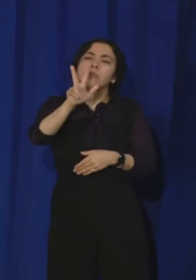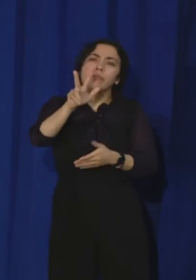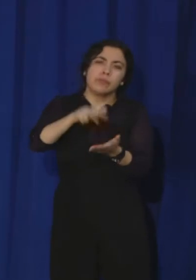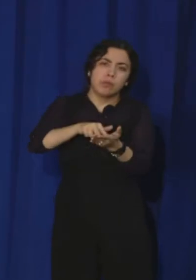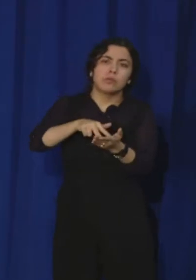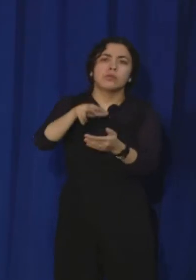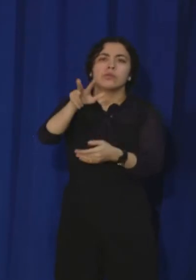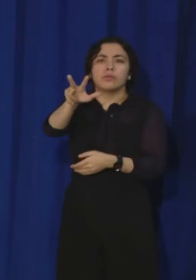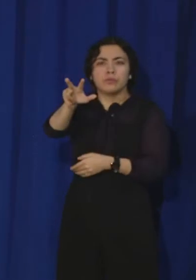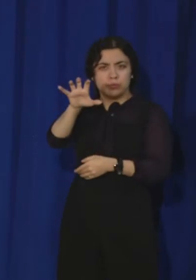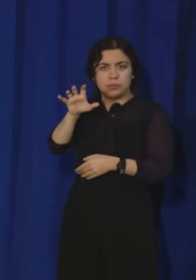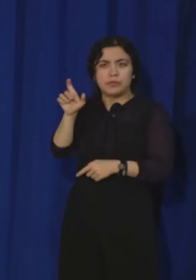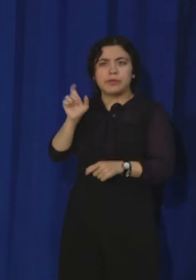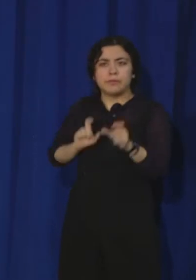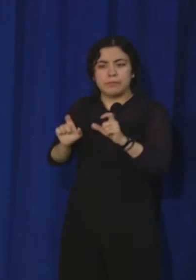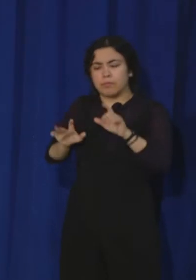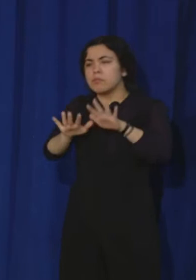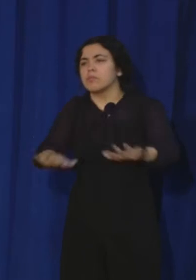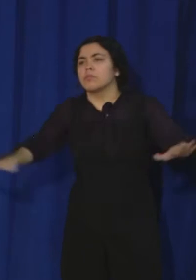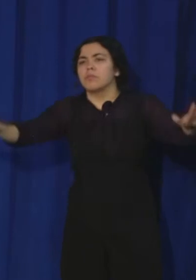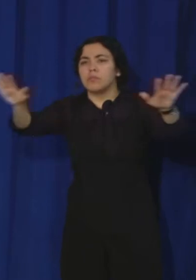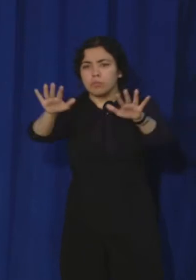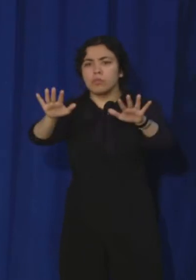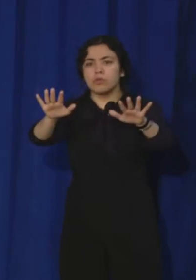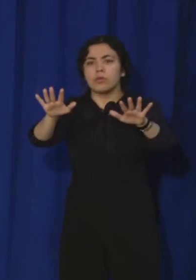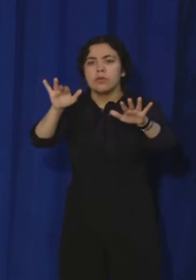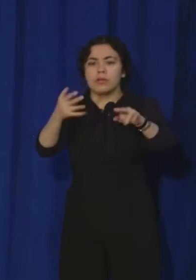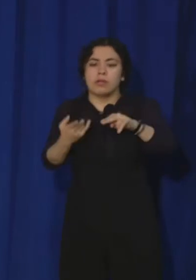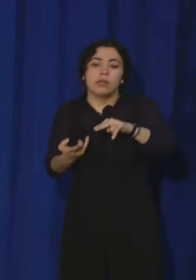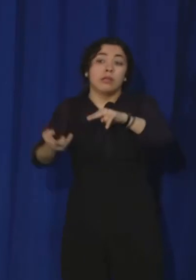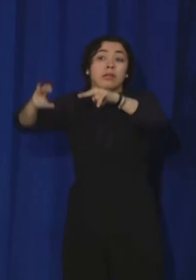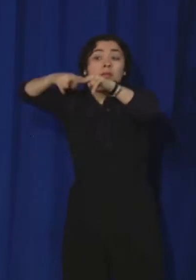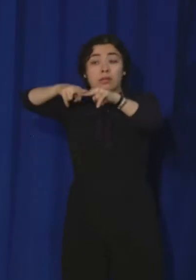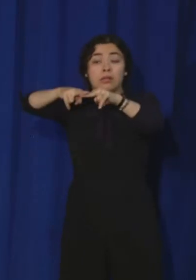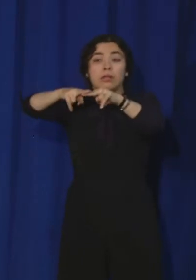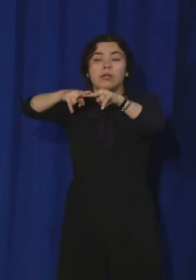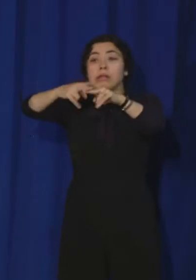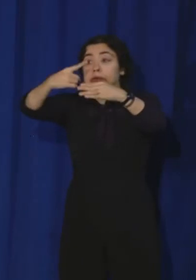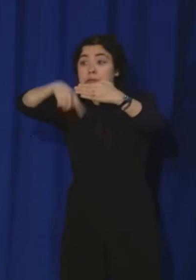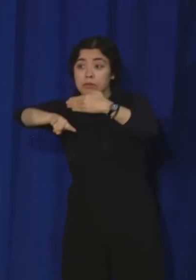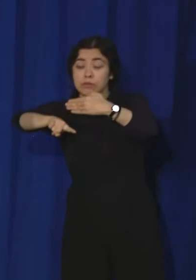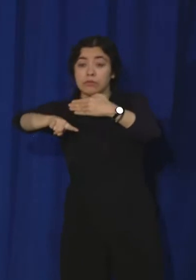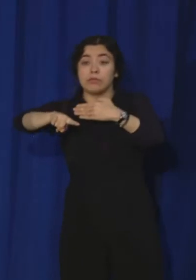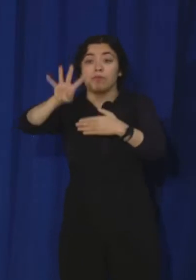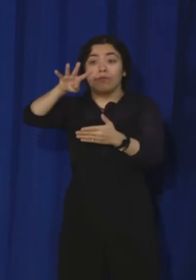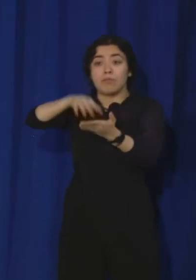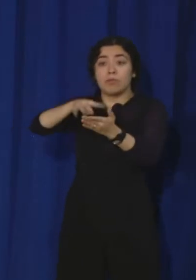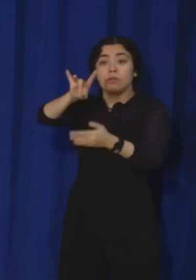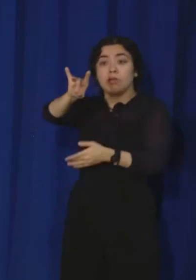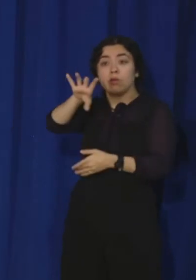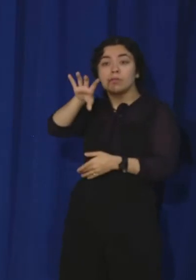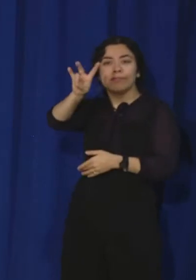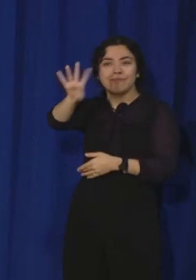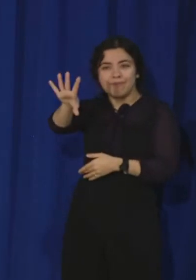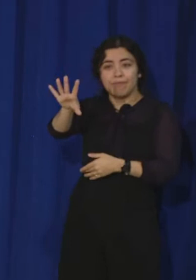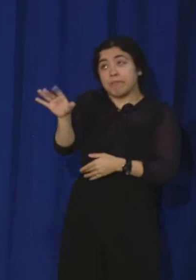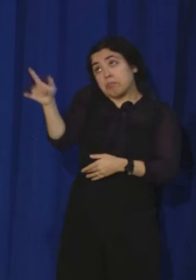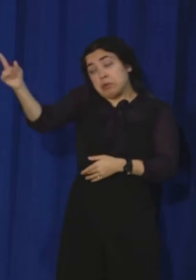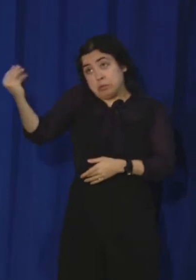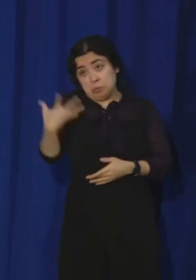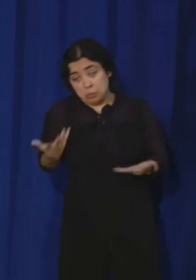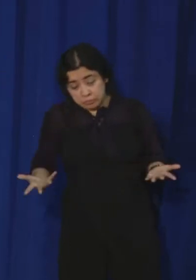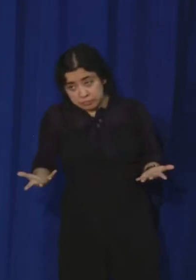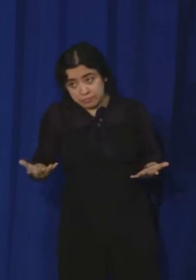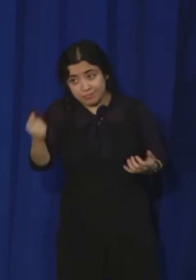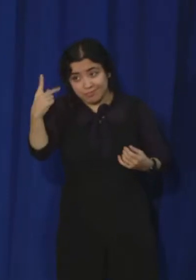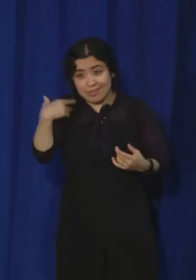appointments across all of the pods that are opening, with increasing to 4,875 by next week. That's what the planning team has told me. Of course, there's many